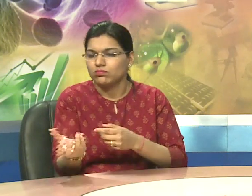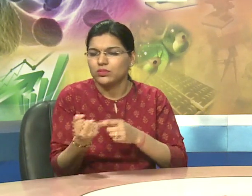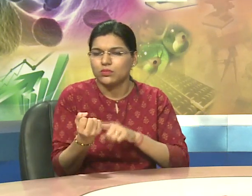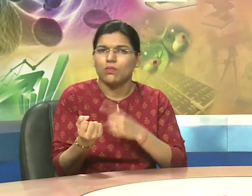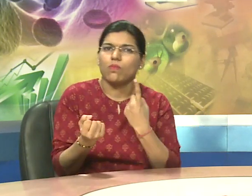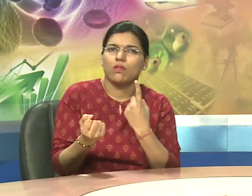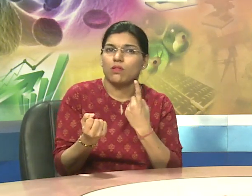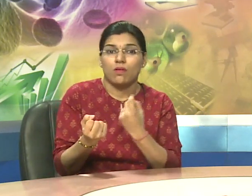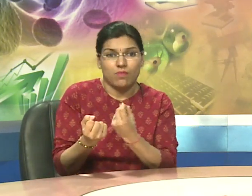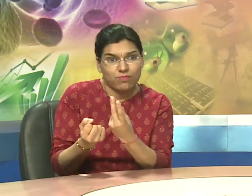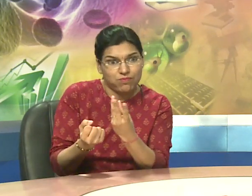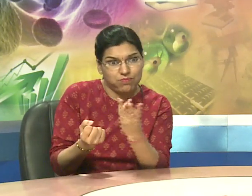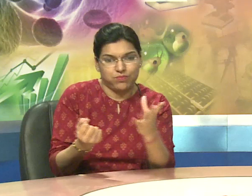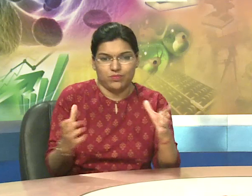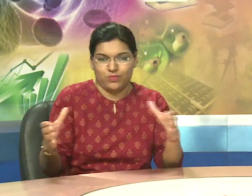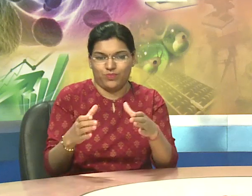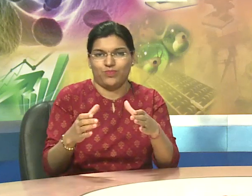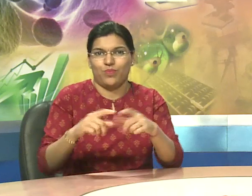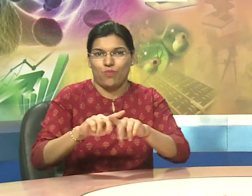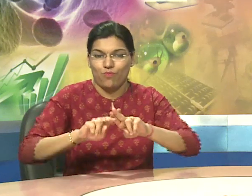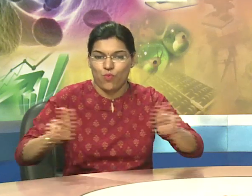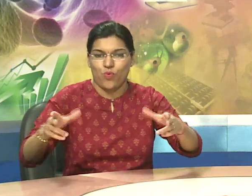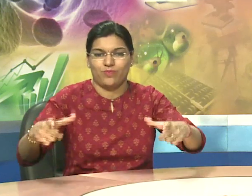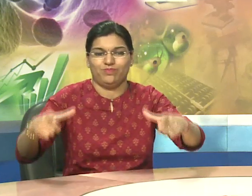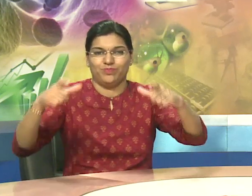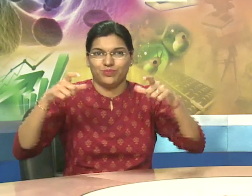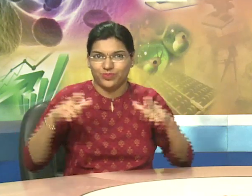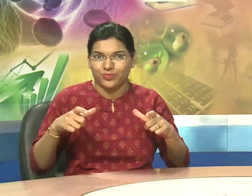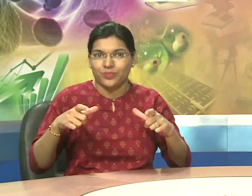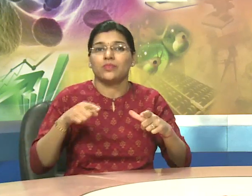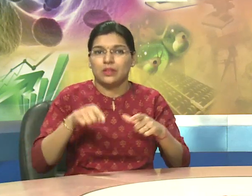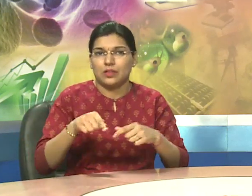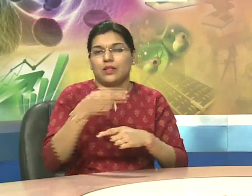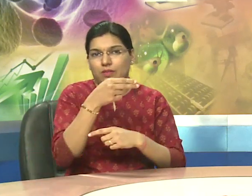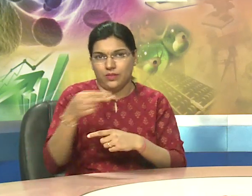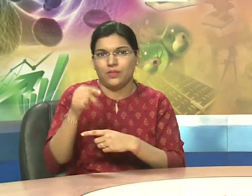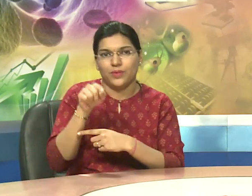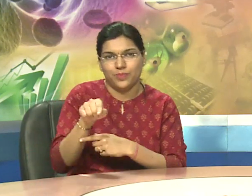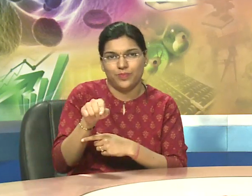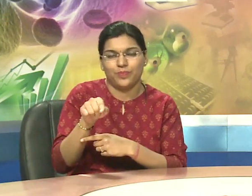For example, group of things assembled together.